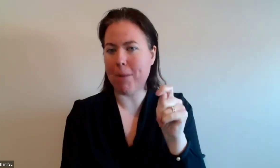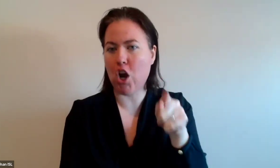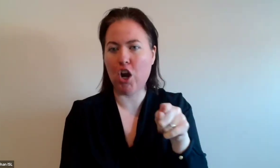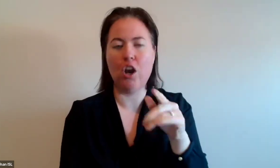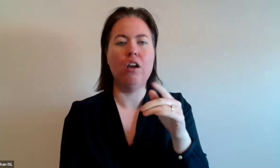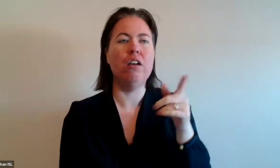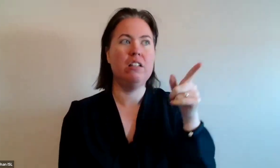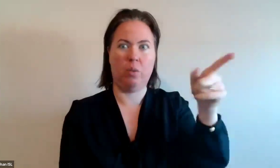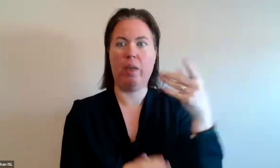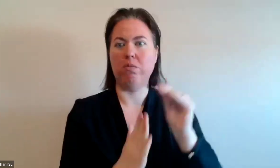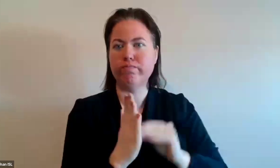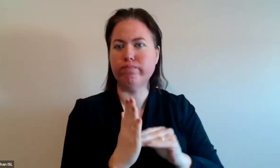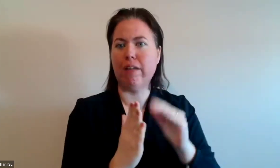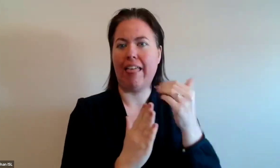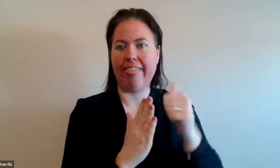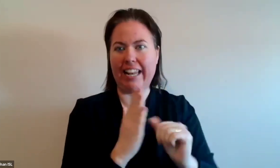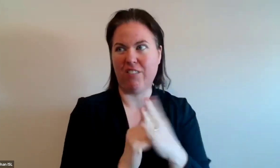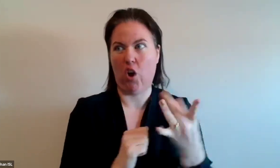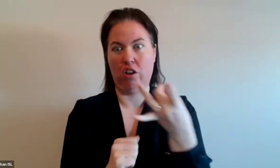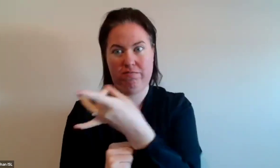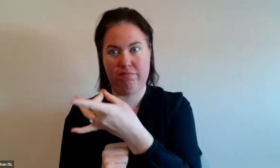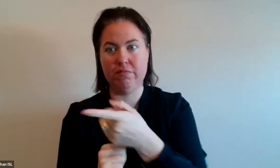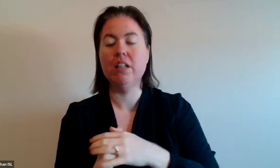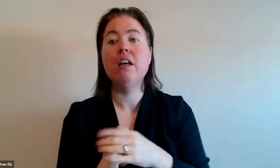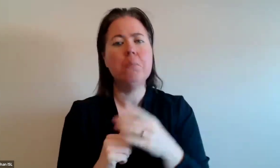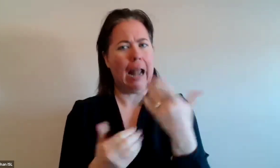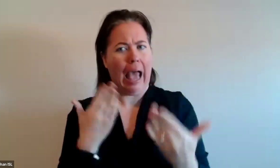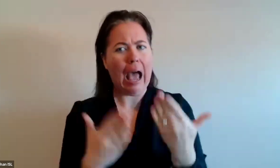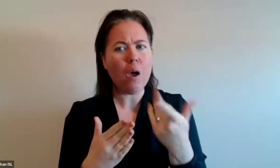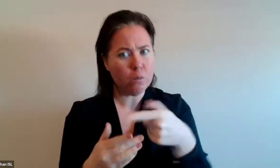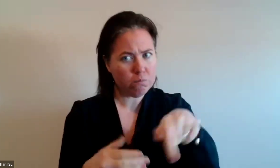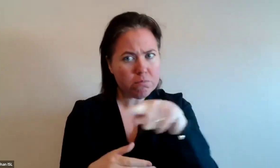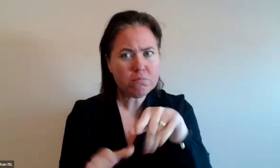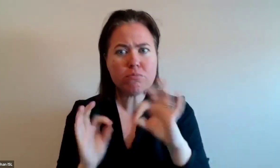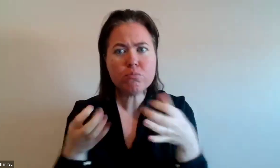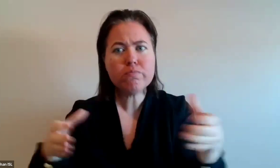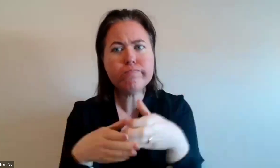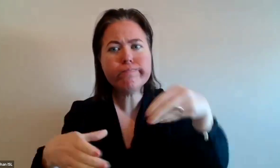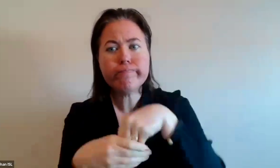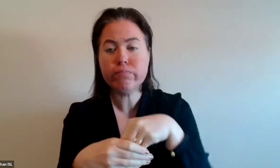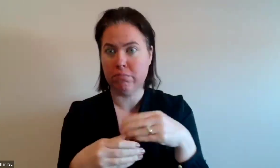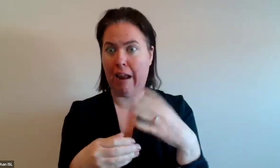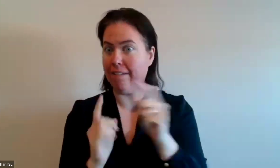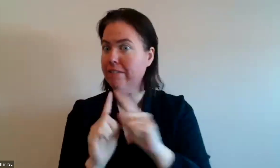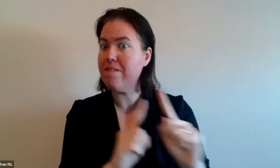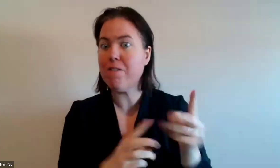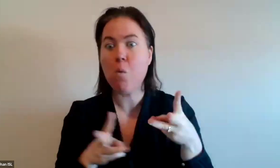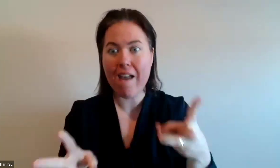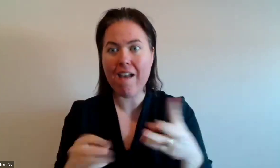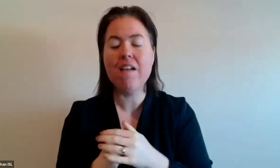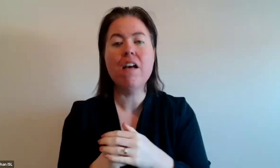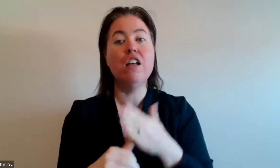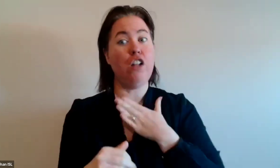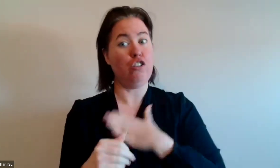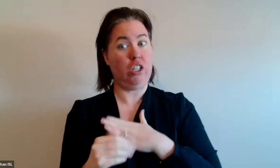the list. There are lots of ways in which groups can participate, not only by doing the written submission, but I think that is a very important first